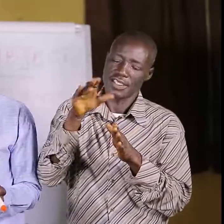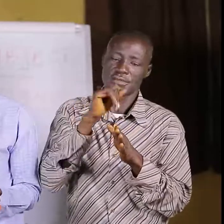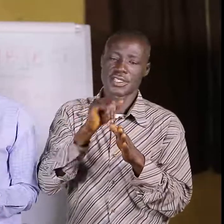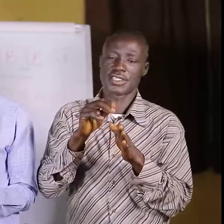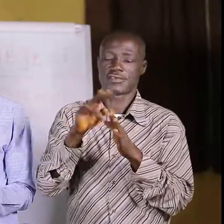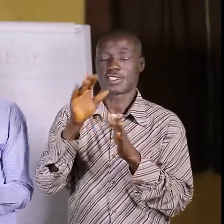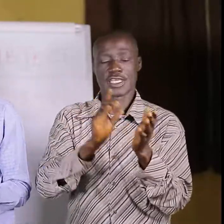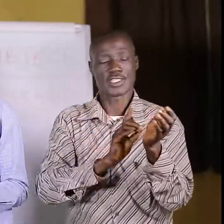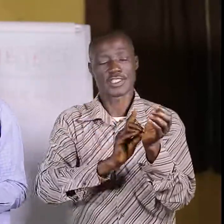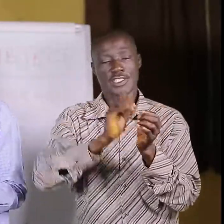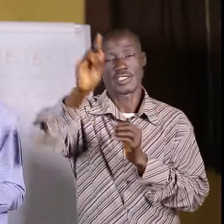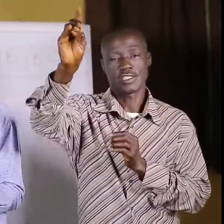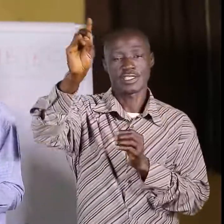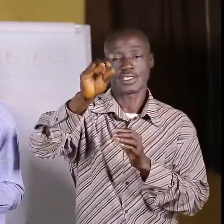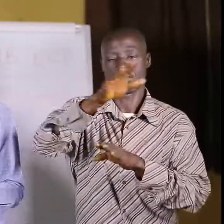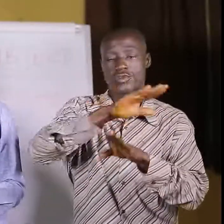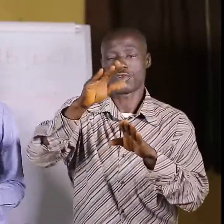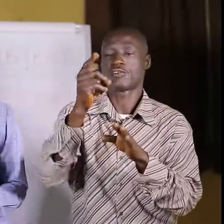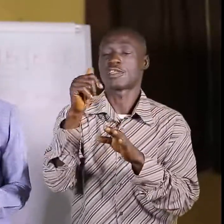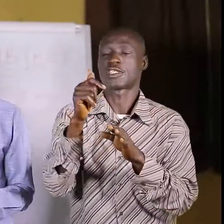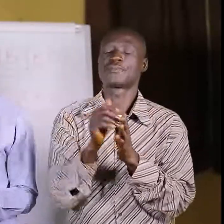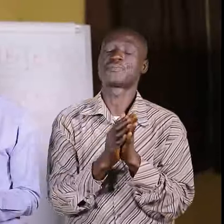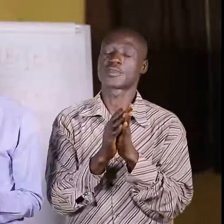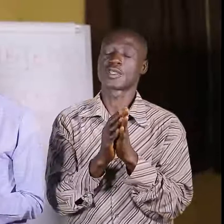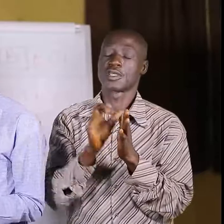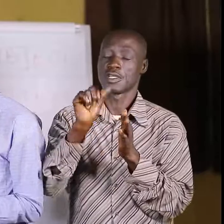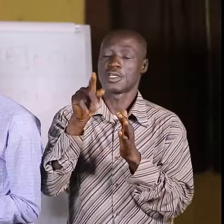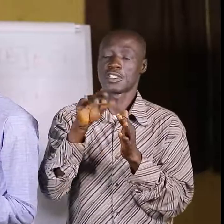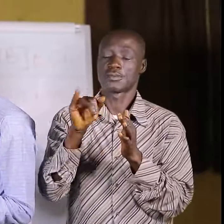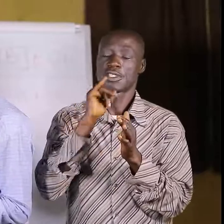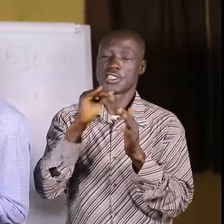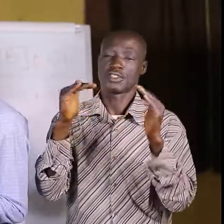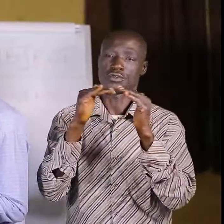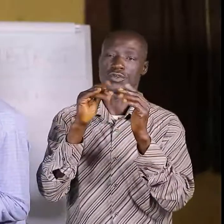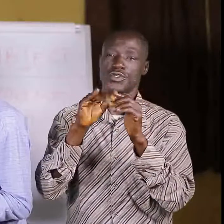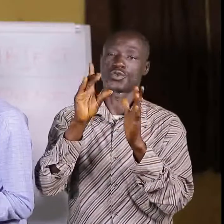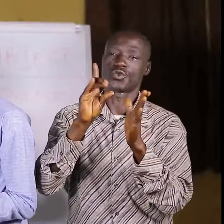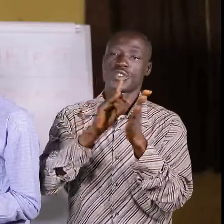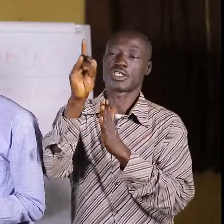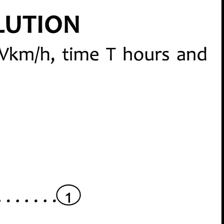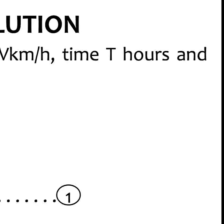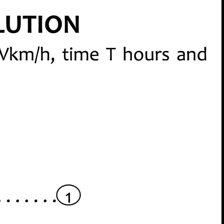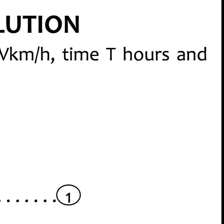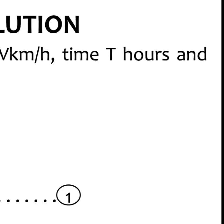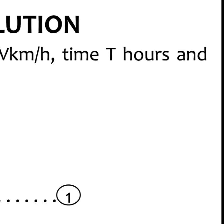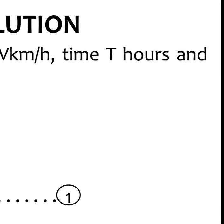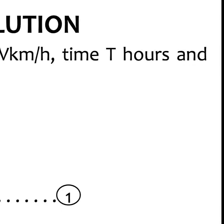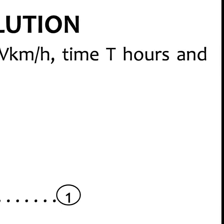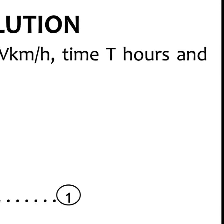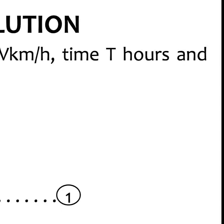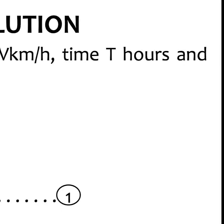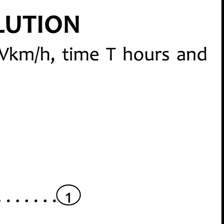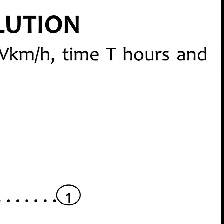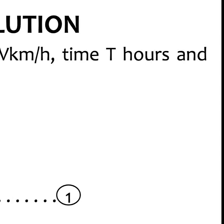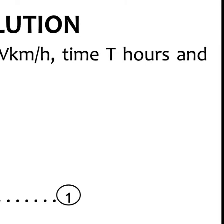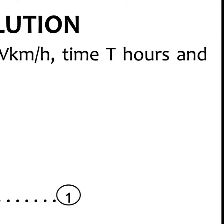defined as distance all over time. Speed is equals to distance all over time. So that means